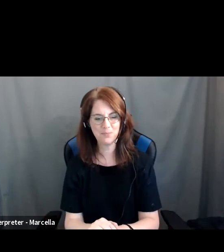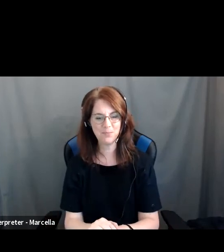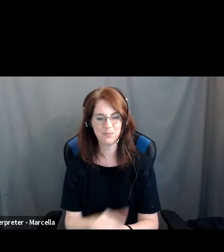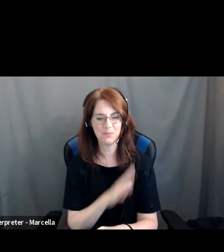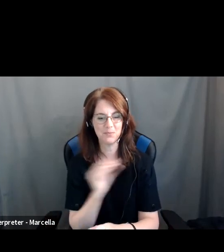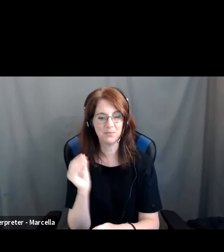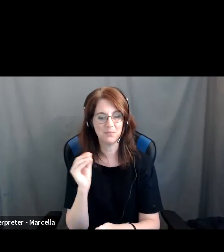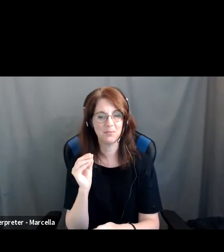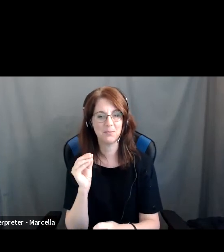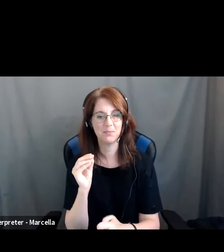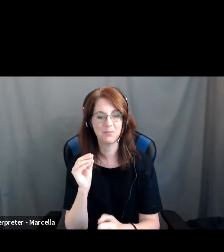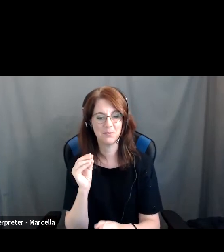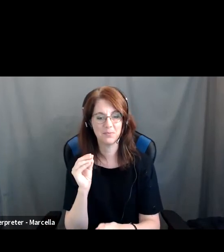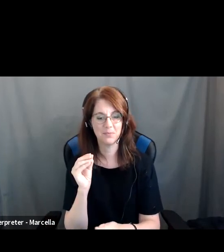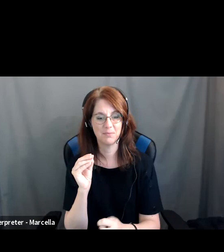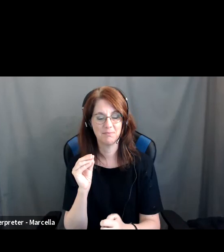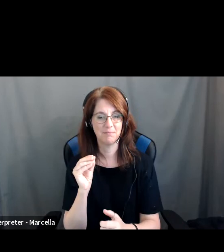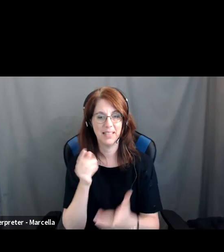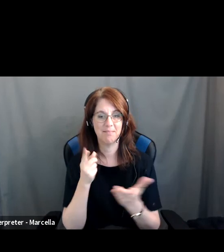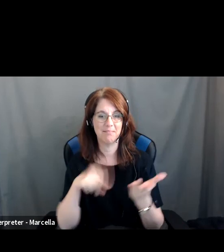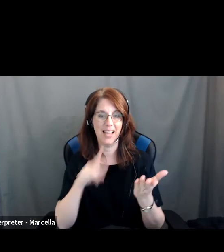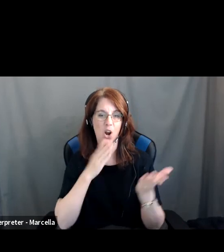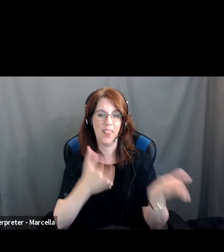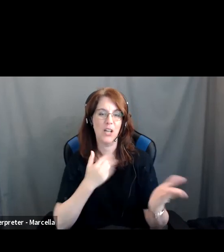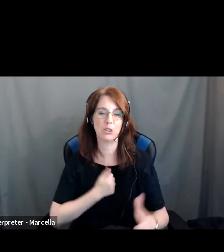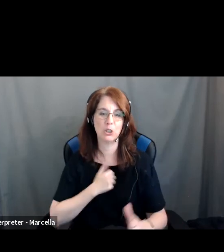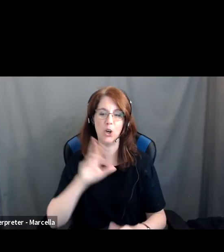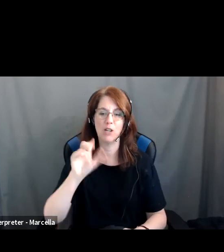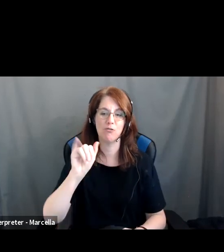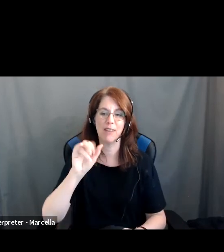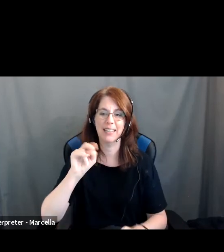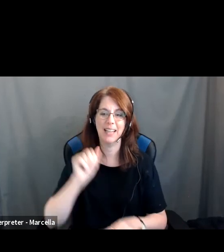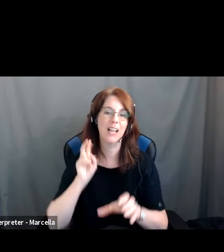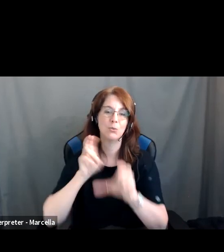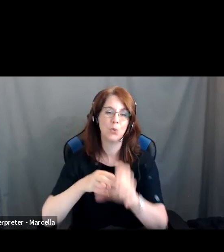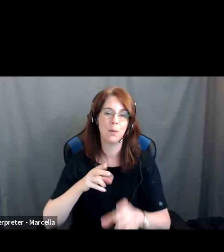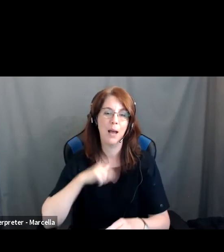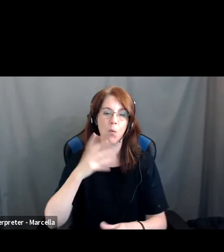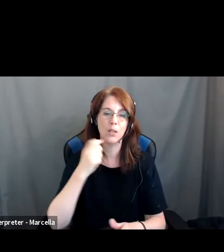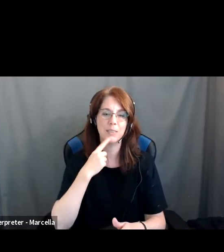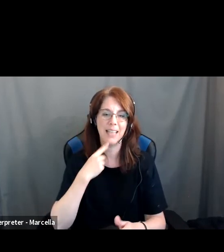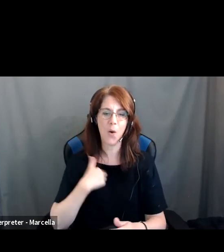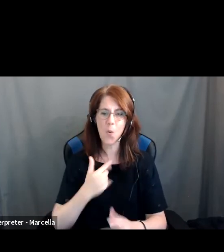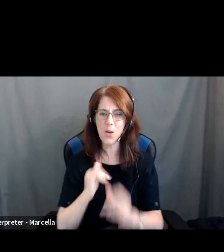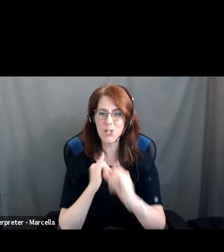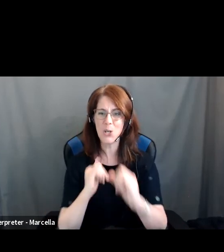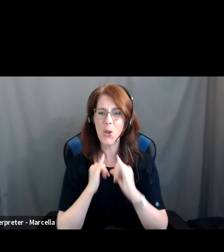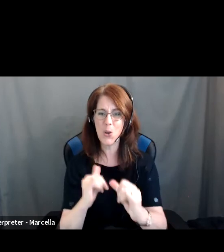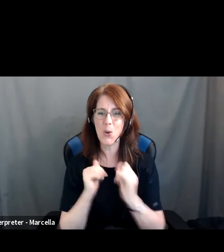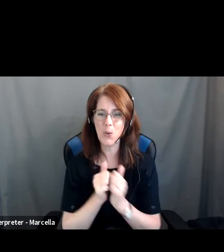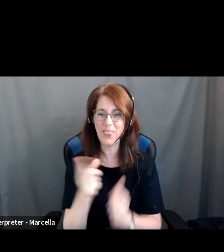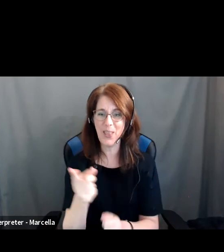otherwise, they're there. Sorry, Raina, I had to jump in mostly because I wanted to say we're doing peer mentoring too with